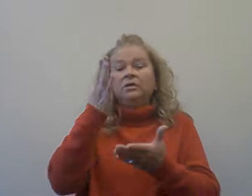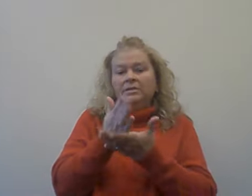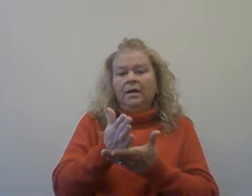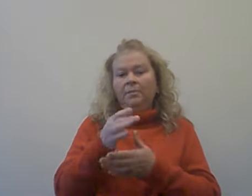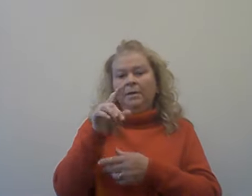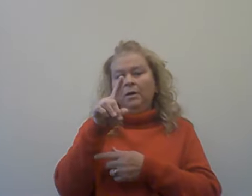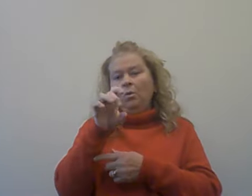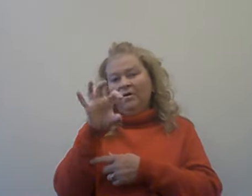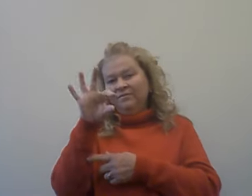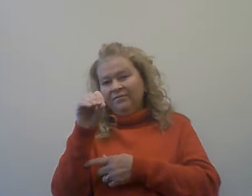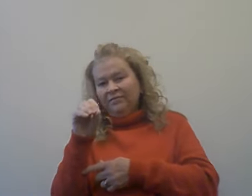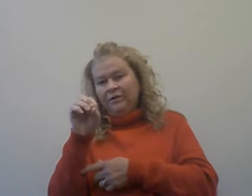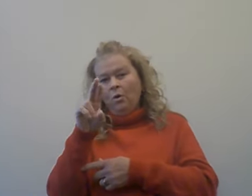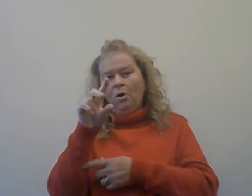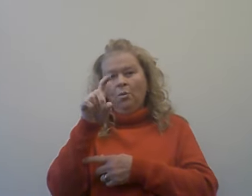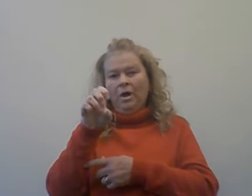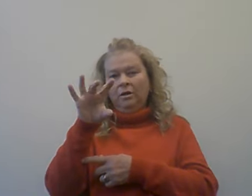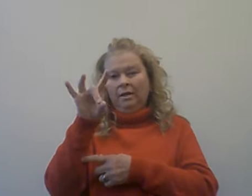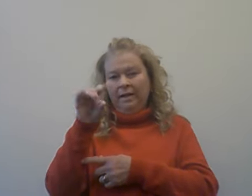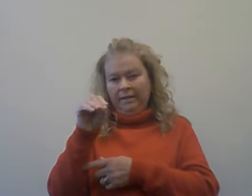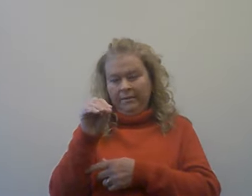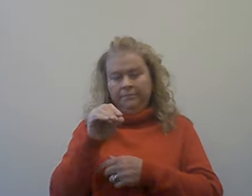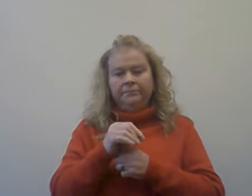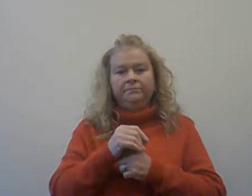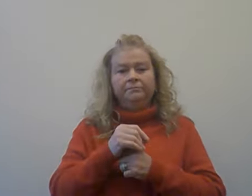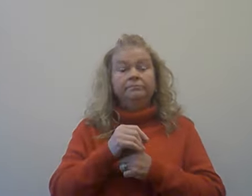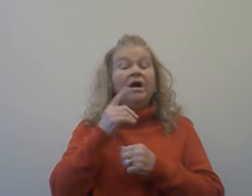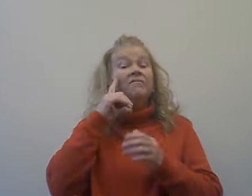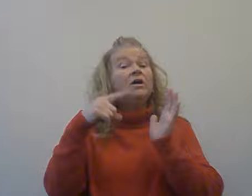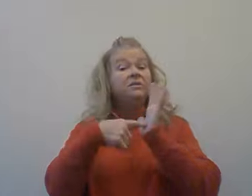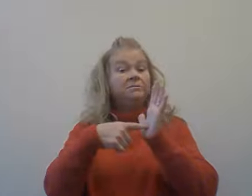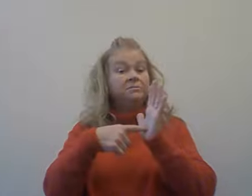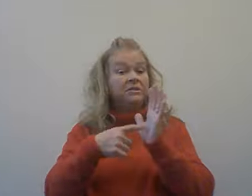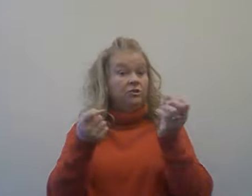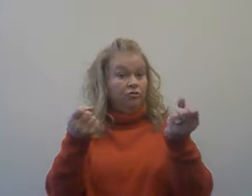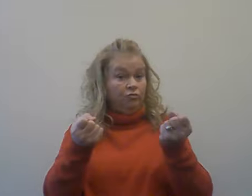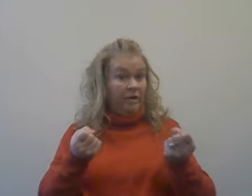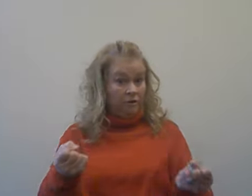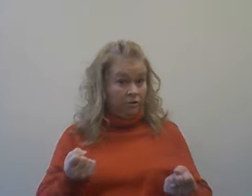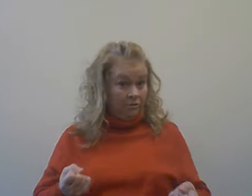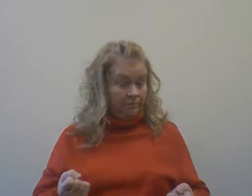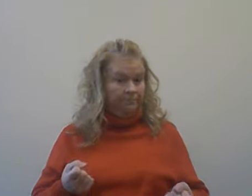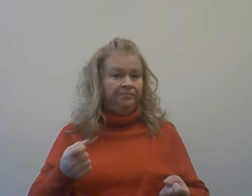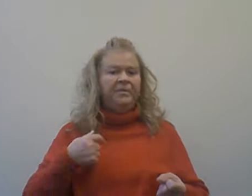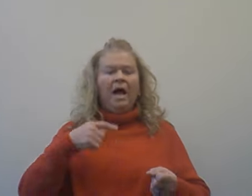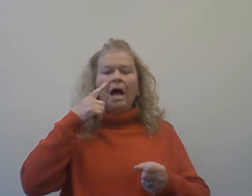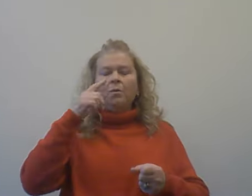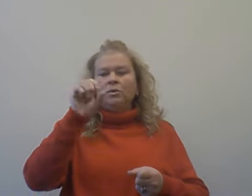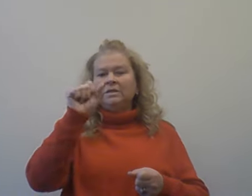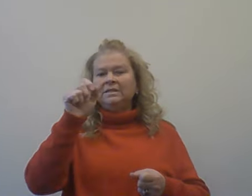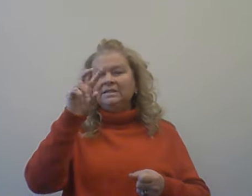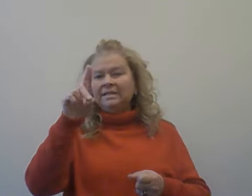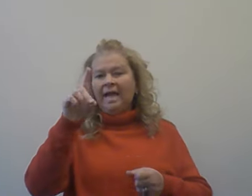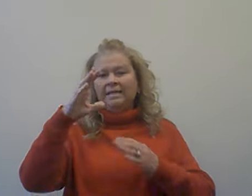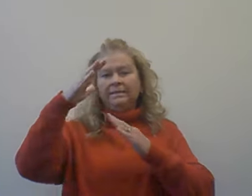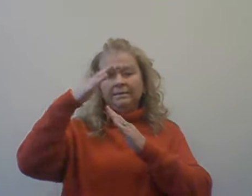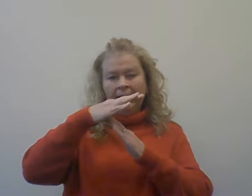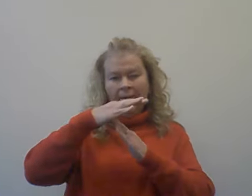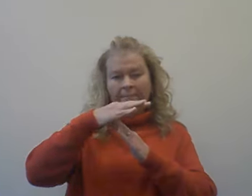150. So for example, take something like this dresser. I'm going to sand the top and the drawer faces and the sides to 220,